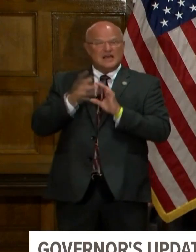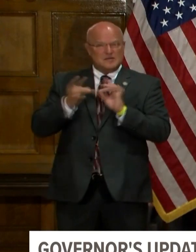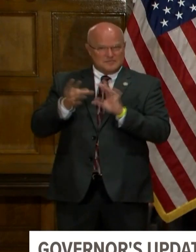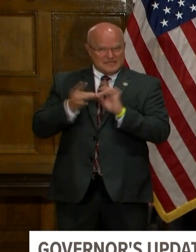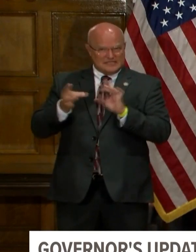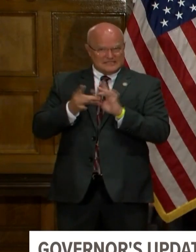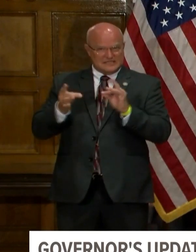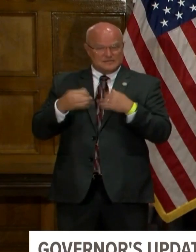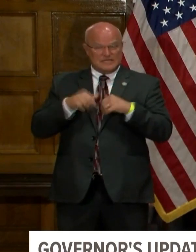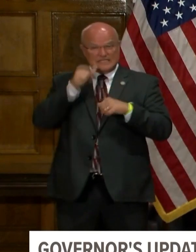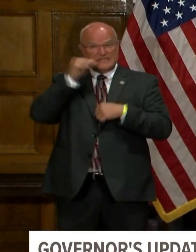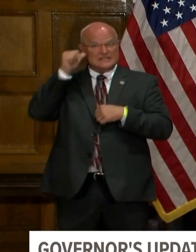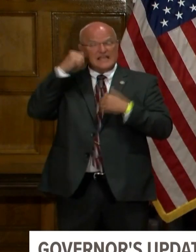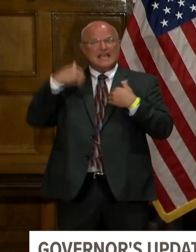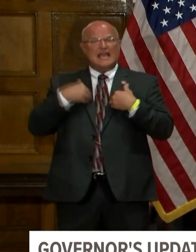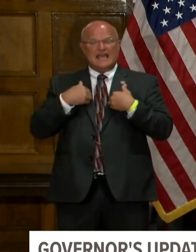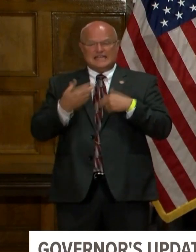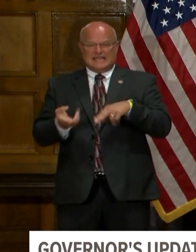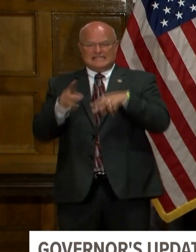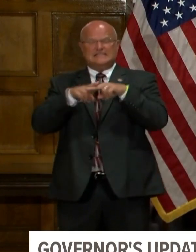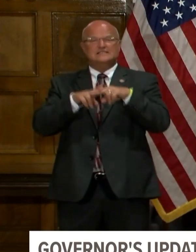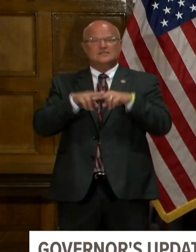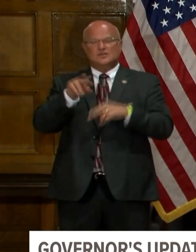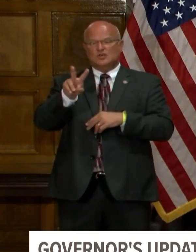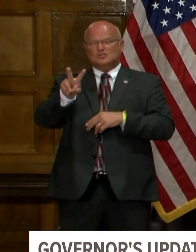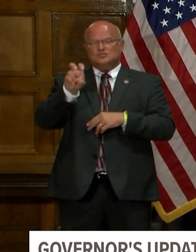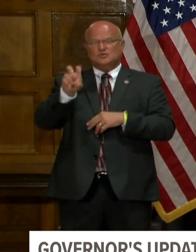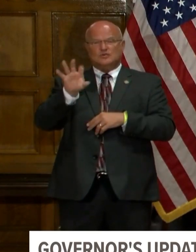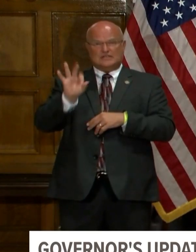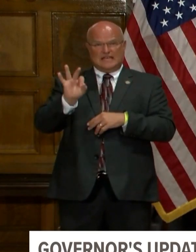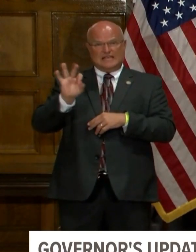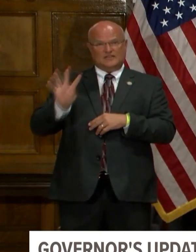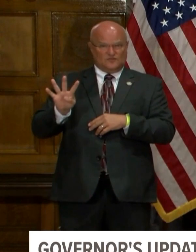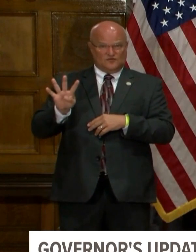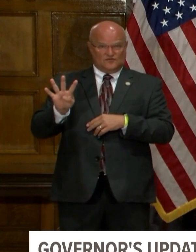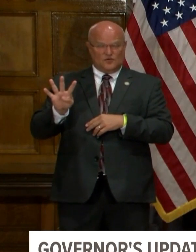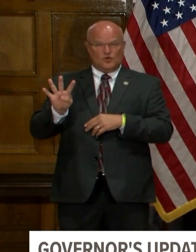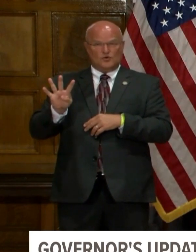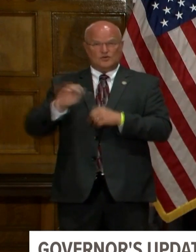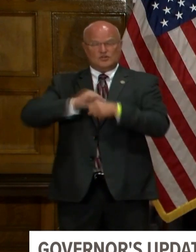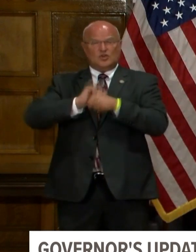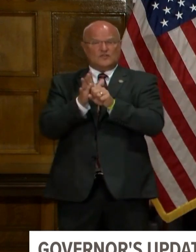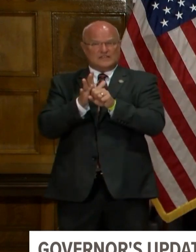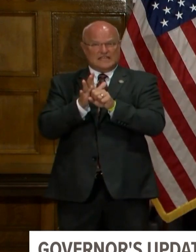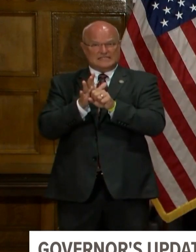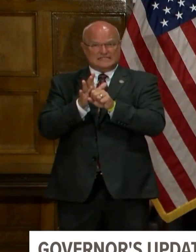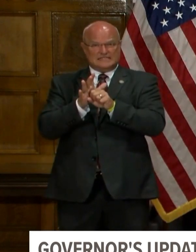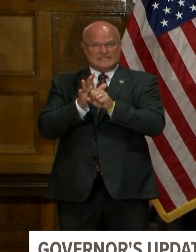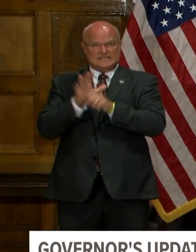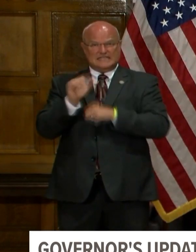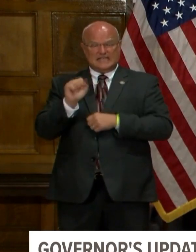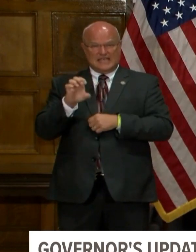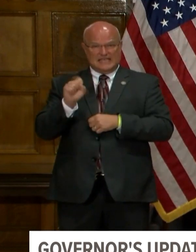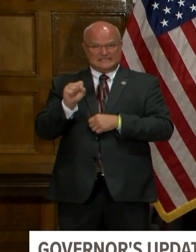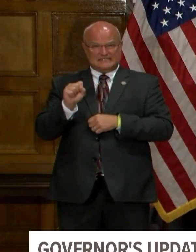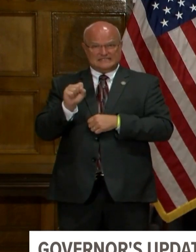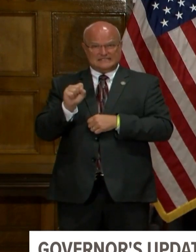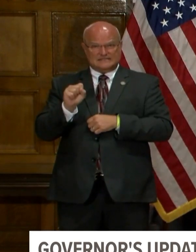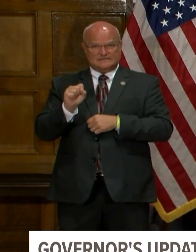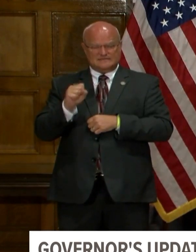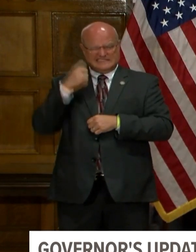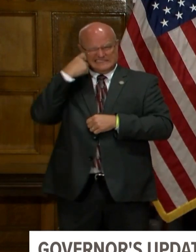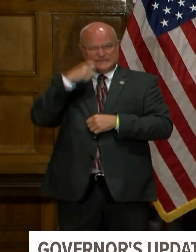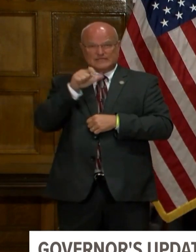we had, but yesterday we had an additional 294 COVID-19 cases in the